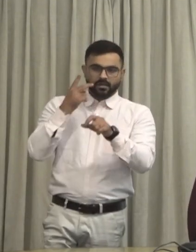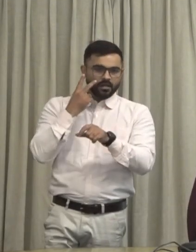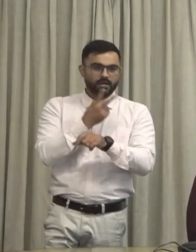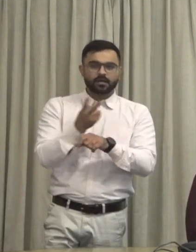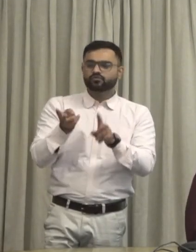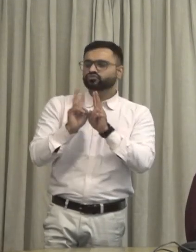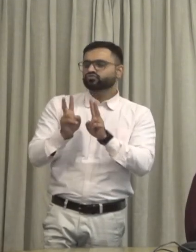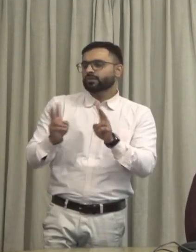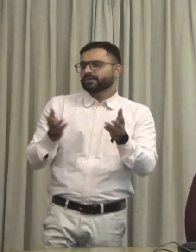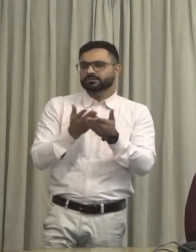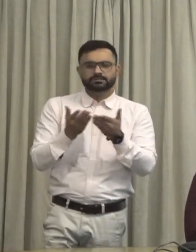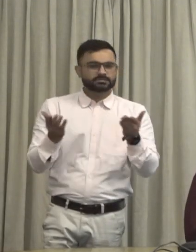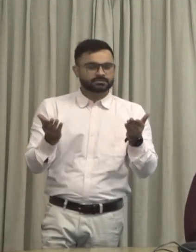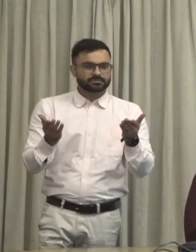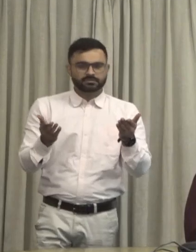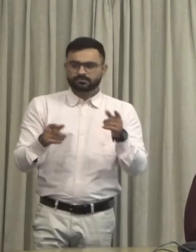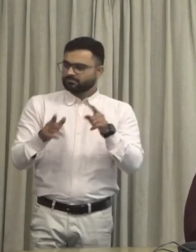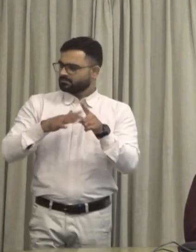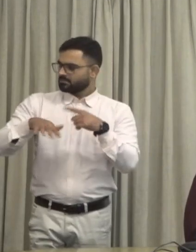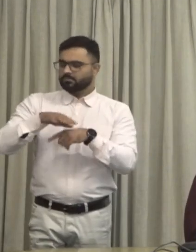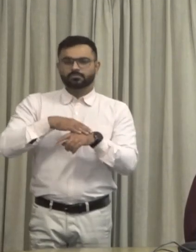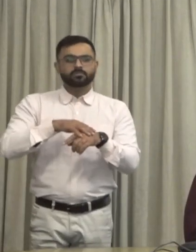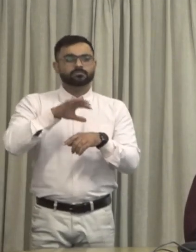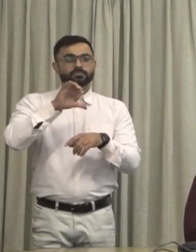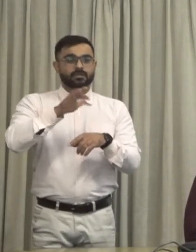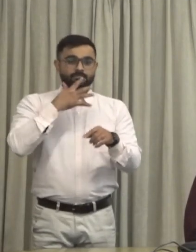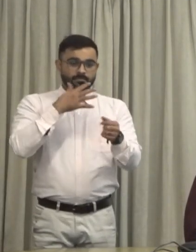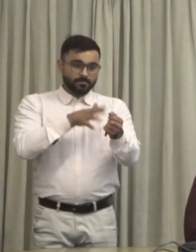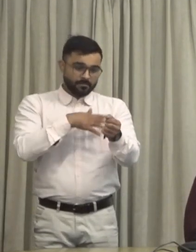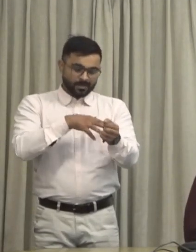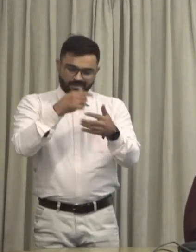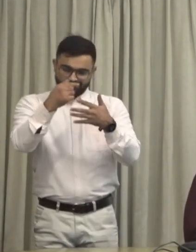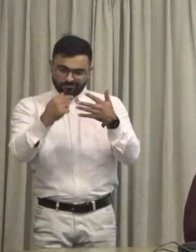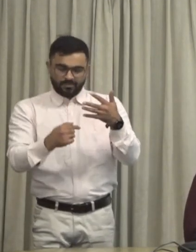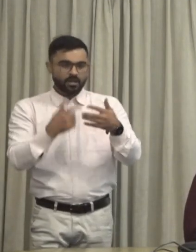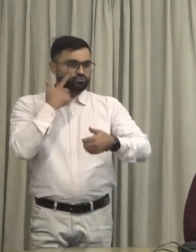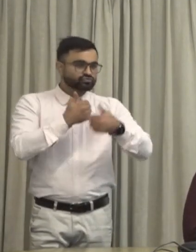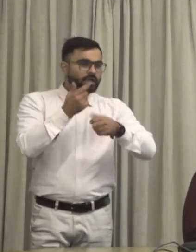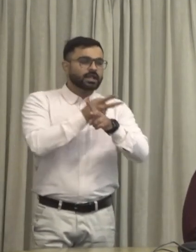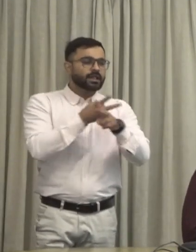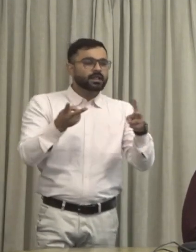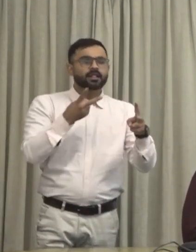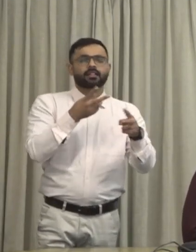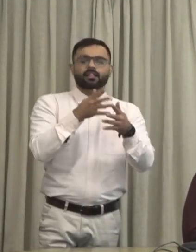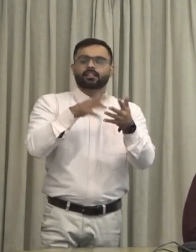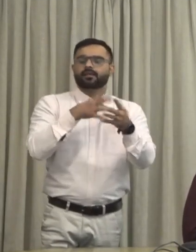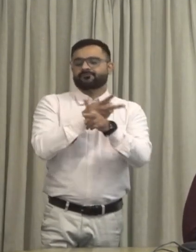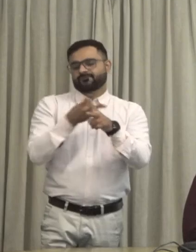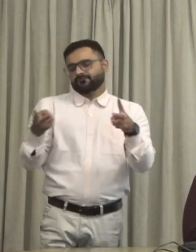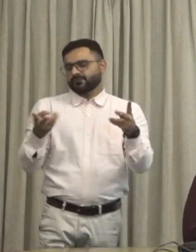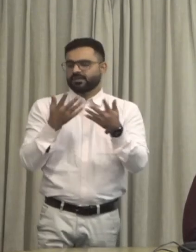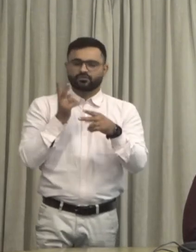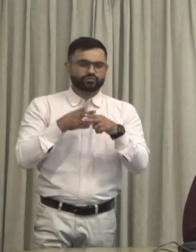as normal saturation above oxygen saturation 94, blood pressure this range, your blood tests in this range, and that's what happened with this case, right? I